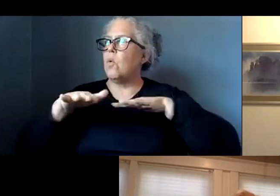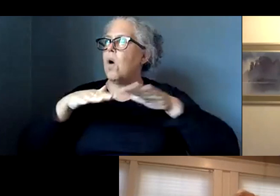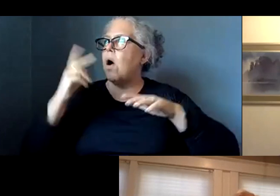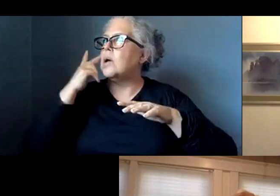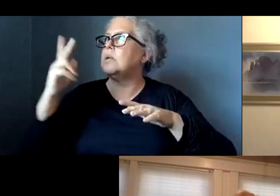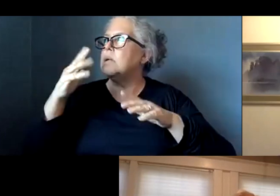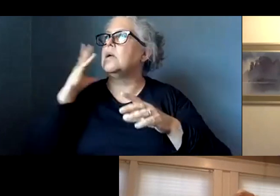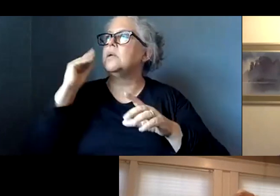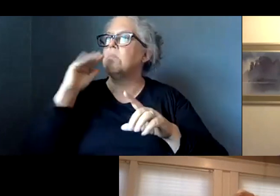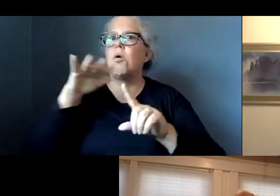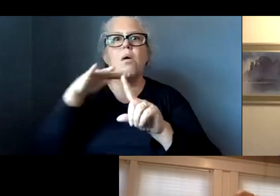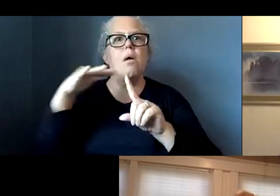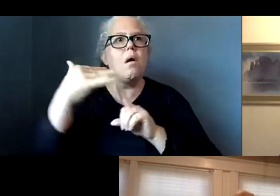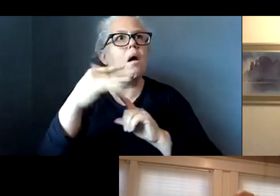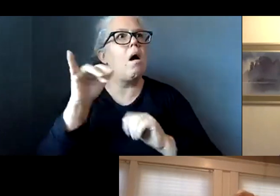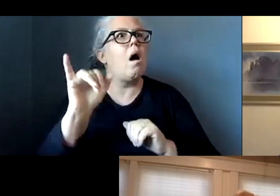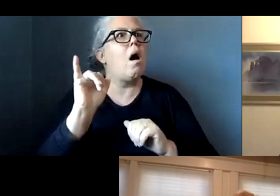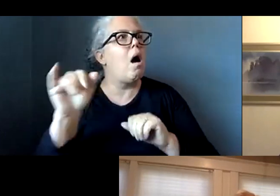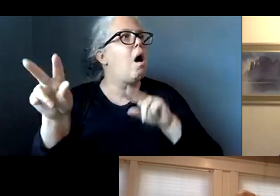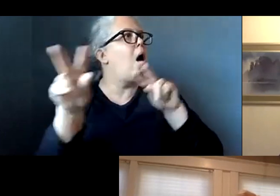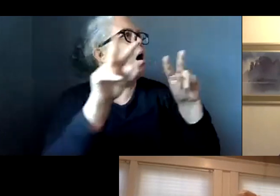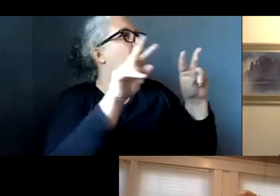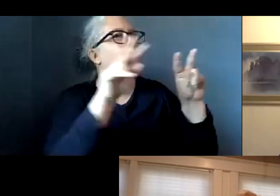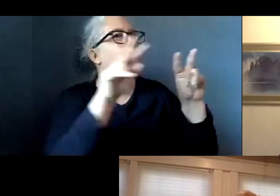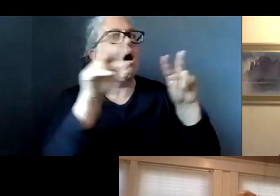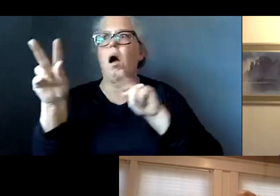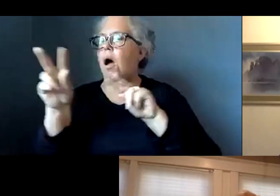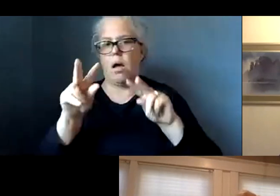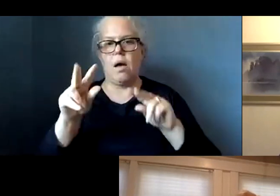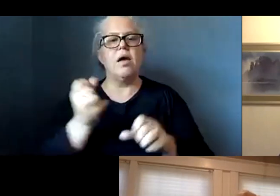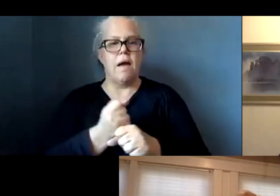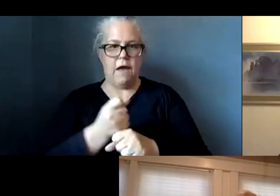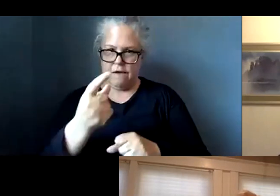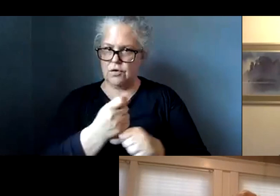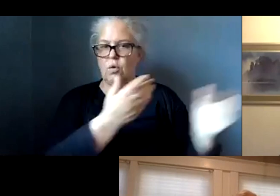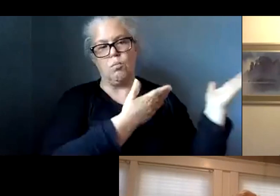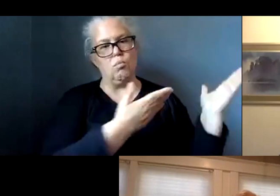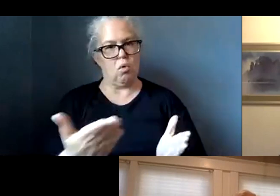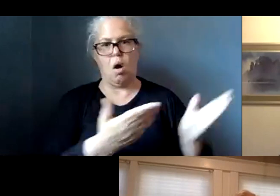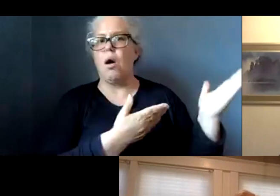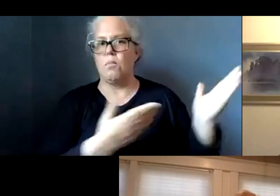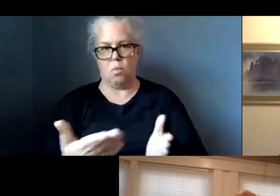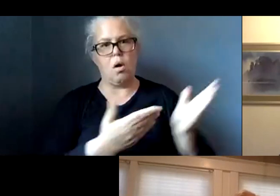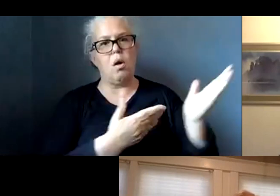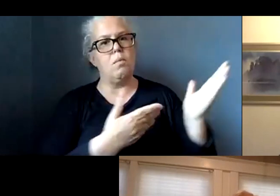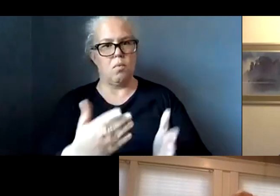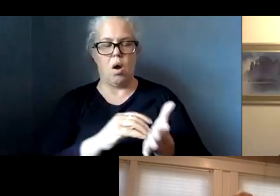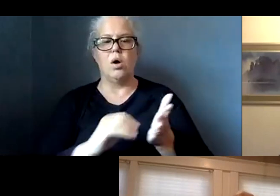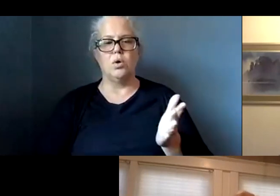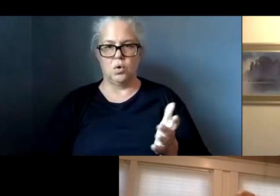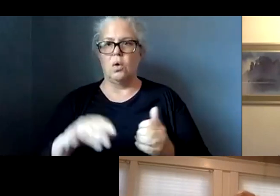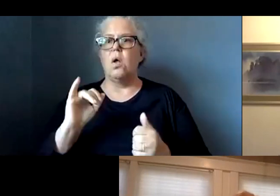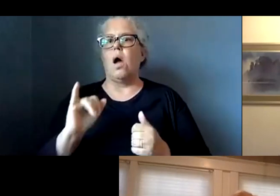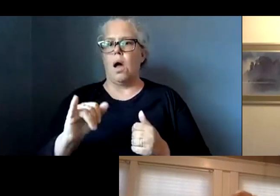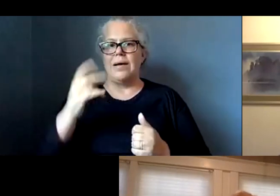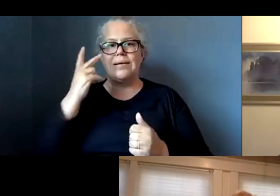responding. Year after year, he and Barbara took students to experience the sense of place that manifested in so many of